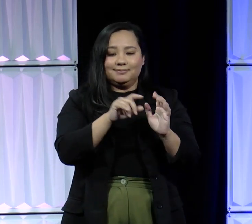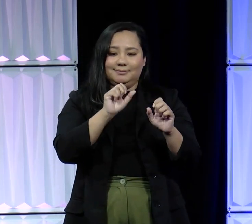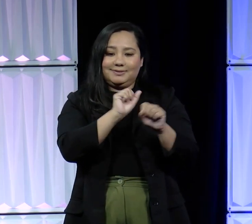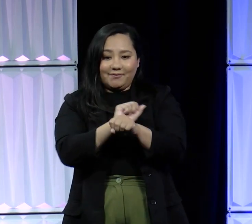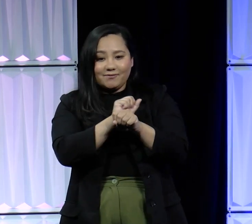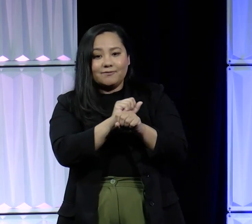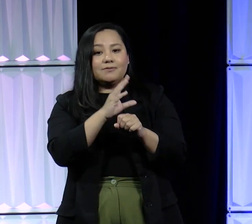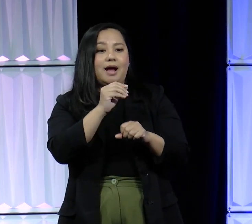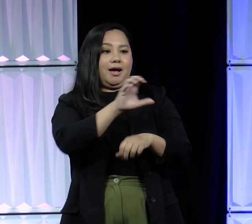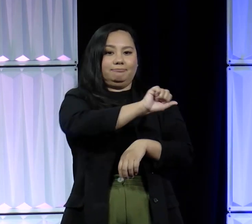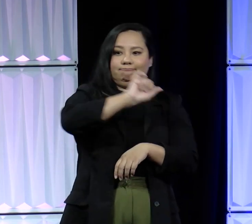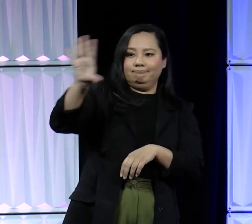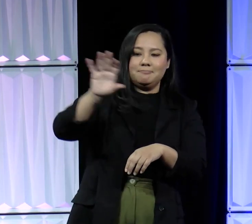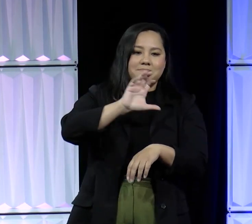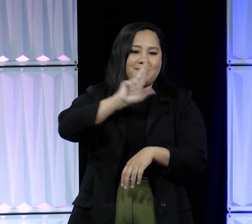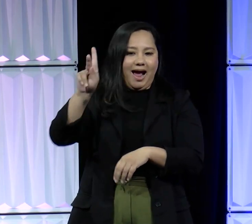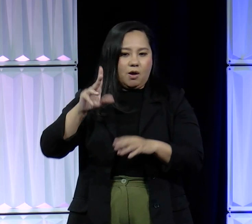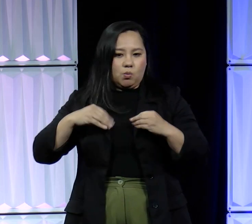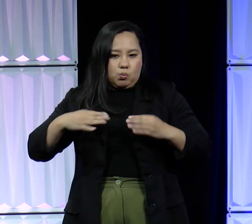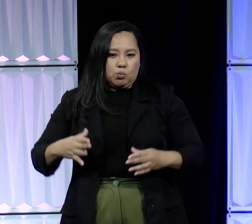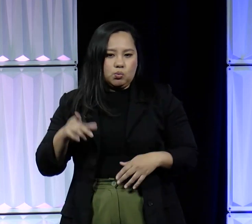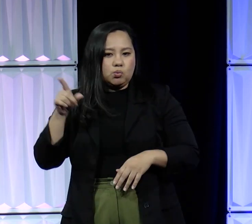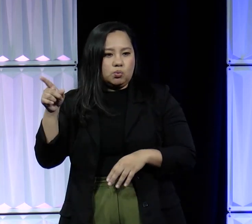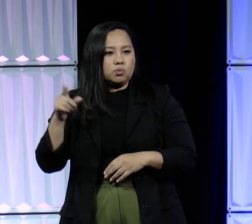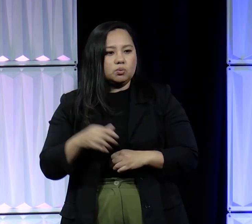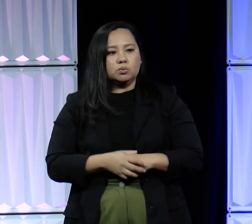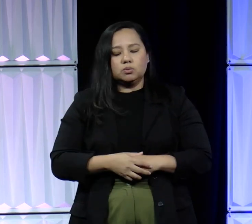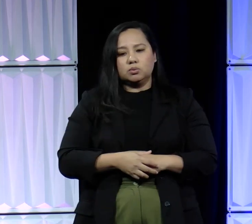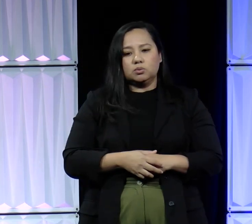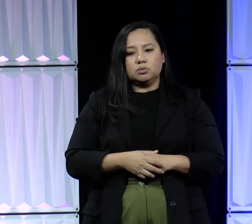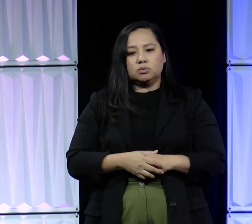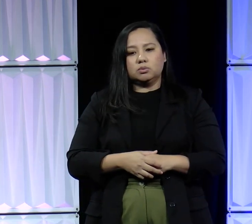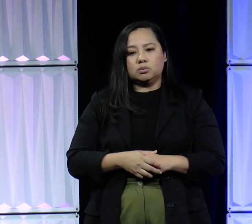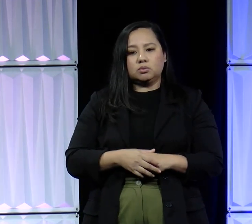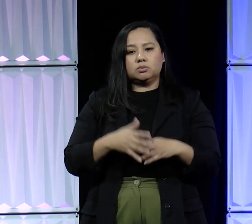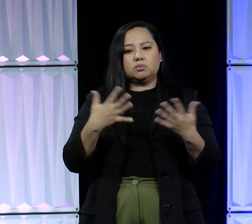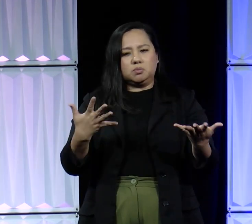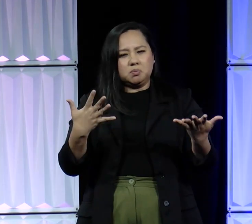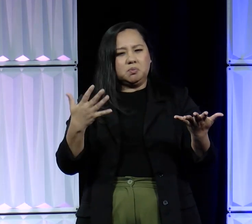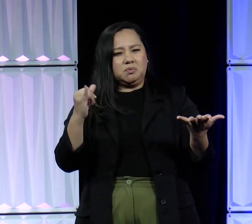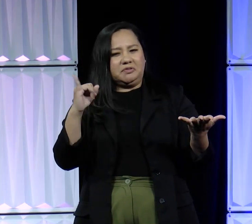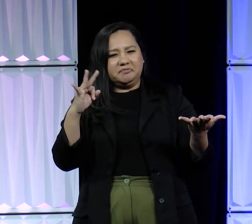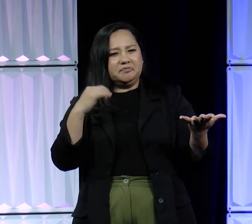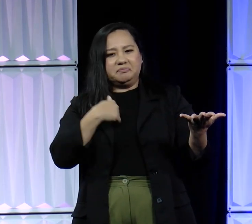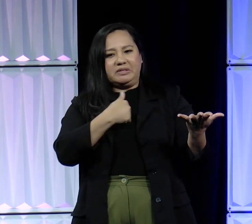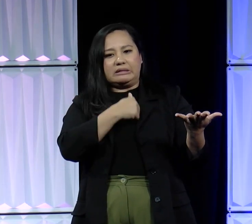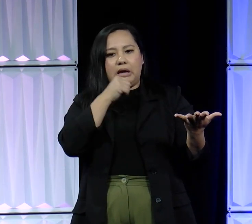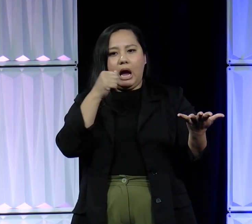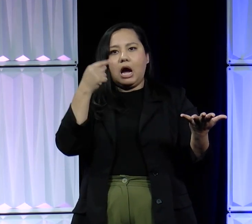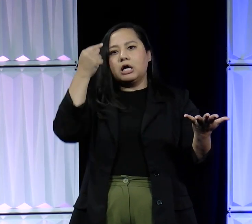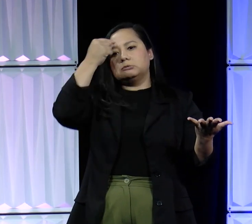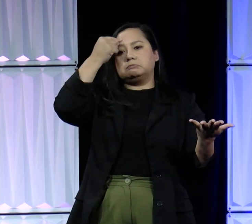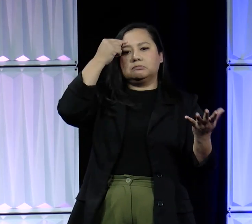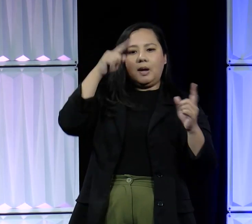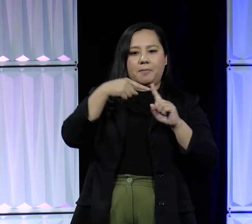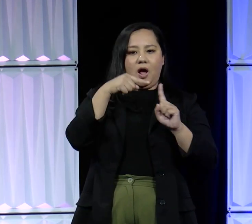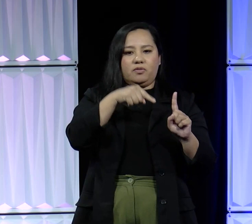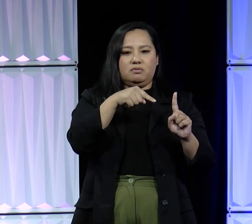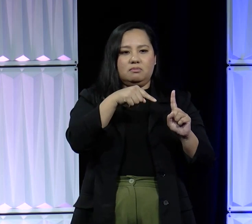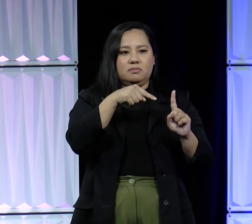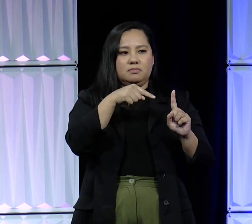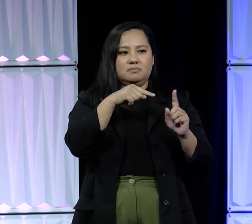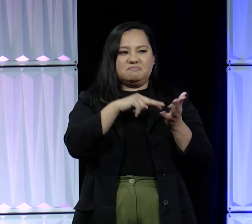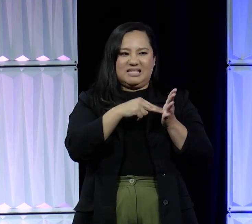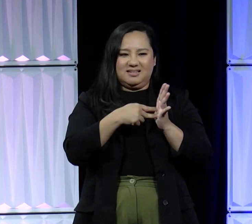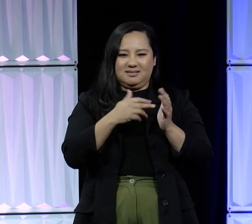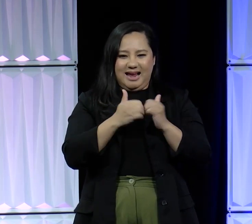Until we reckon with that, you can't begin thinking about, well, what are our responsibilities now? What are our obligations now?